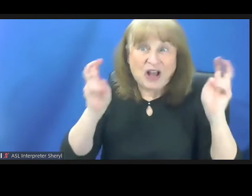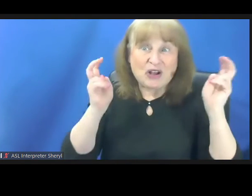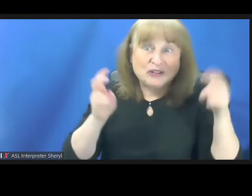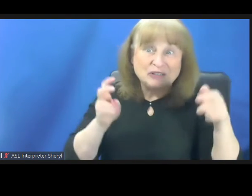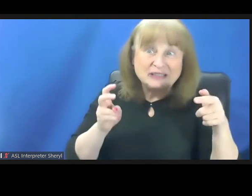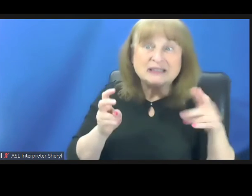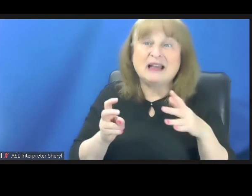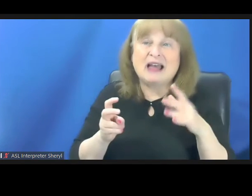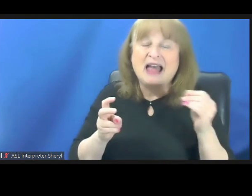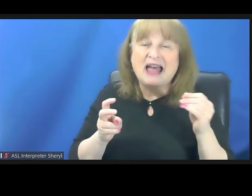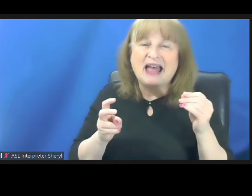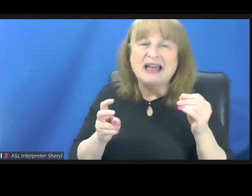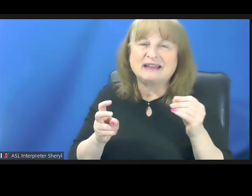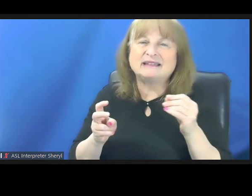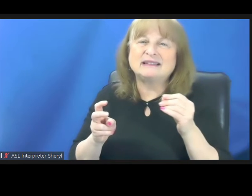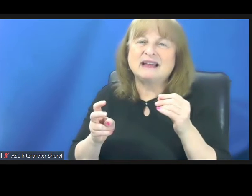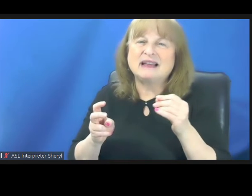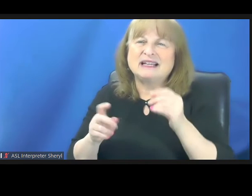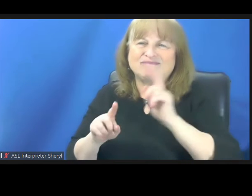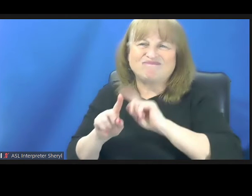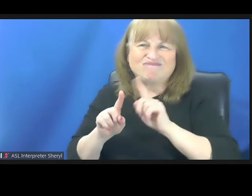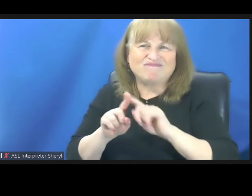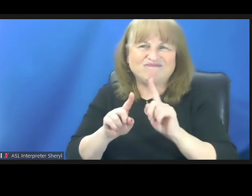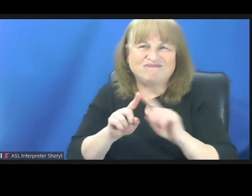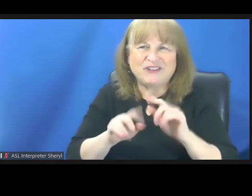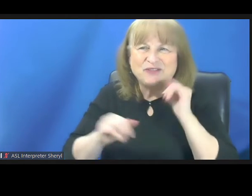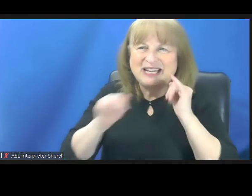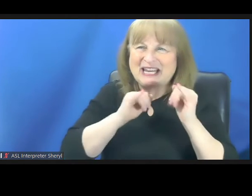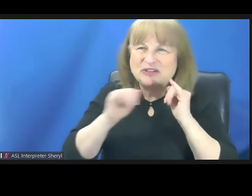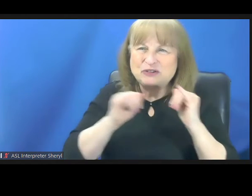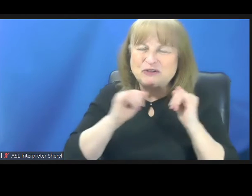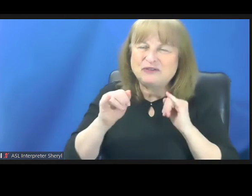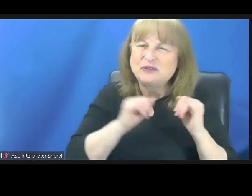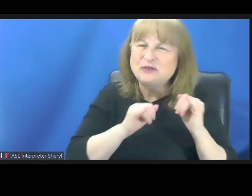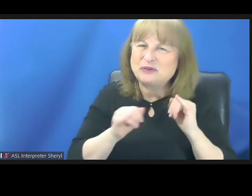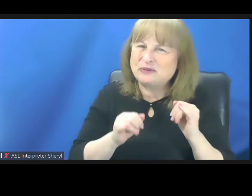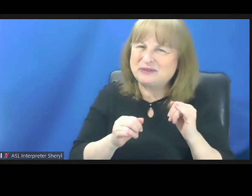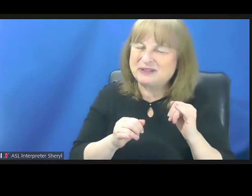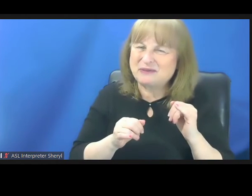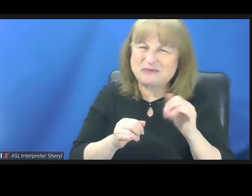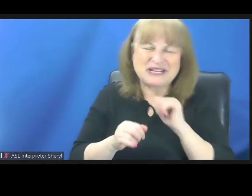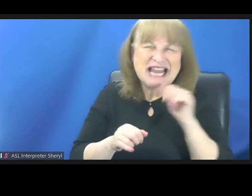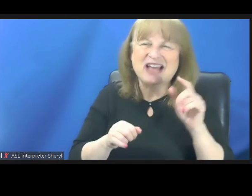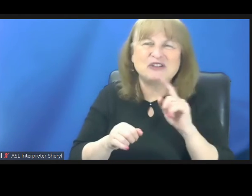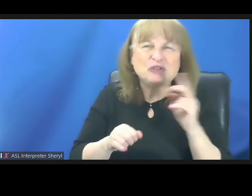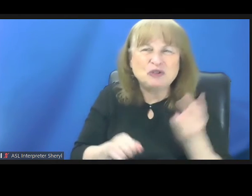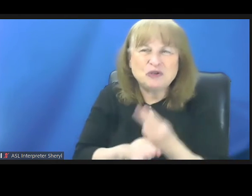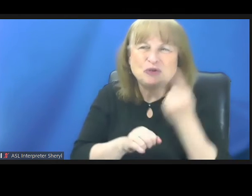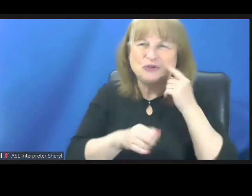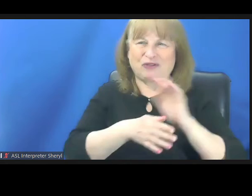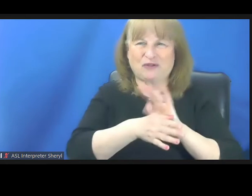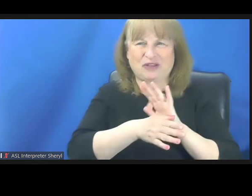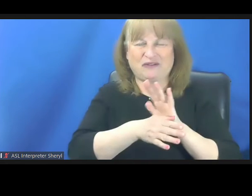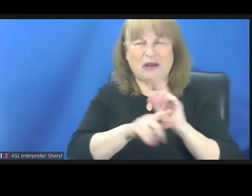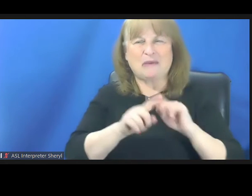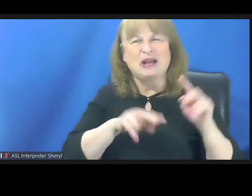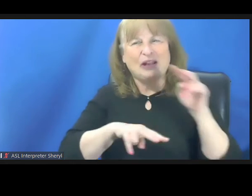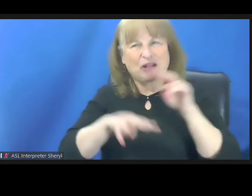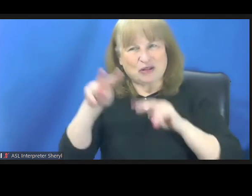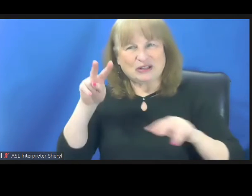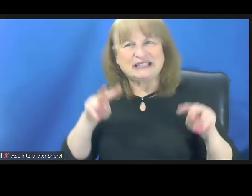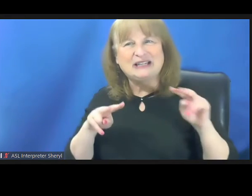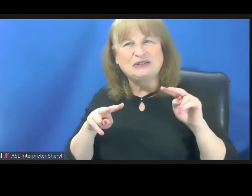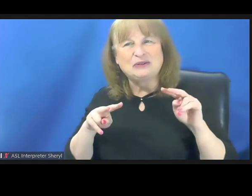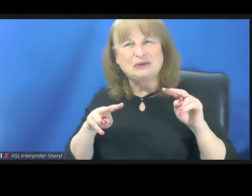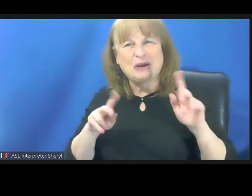also multiplicity of interviews that were never used for the film, but it also looks into